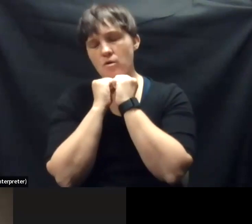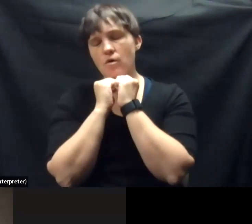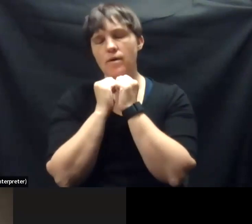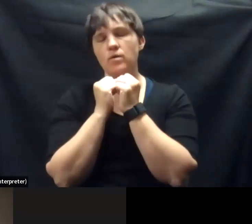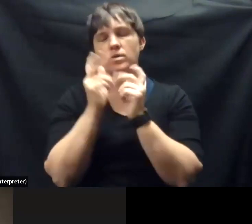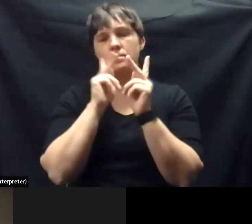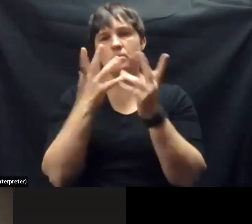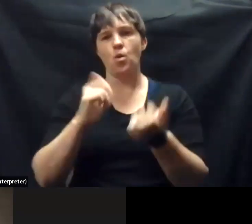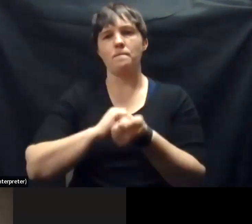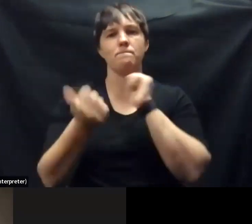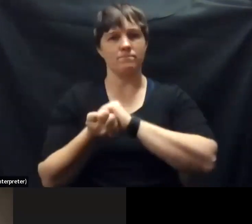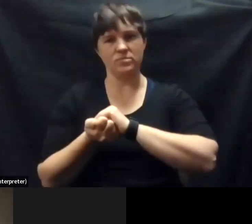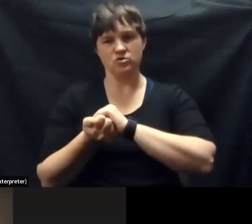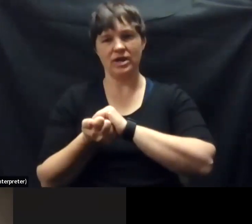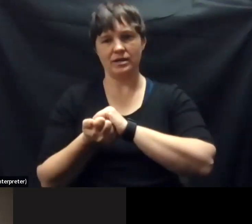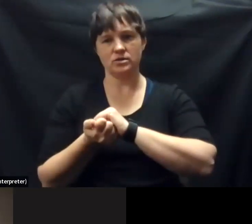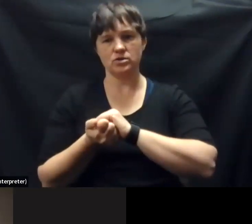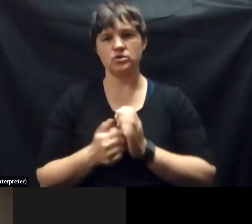change.